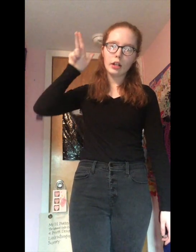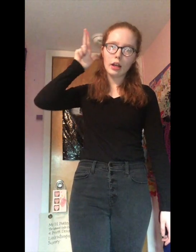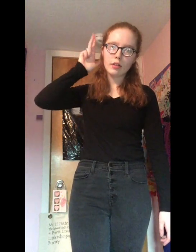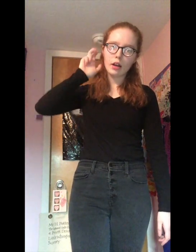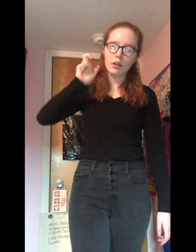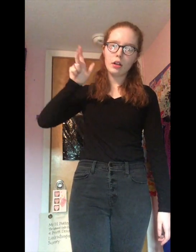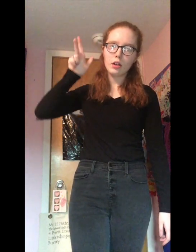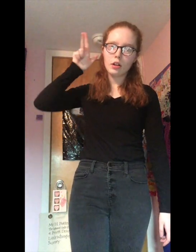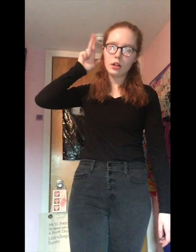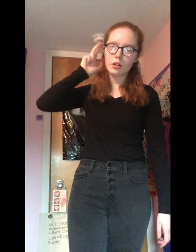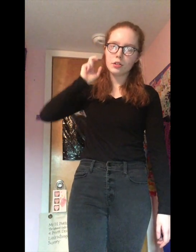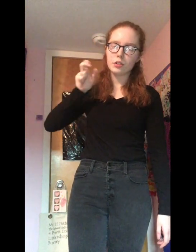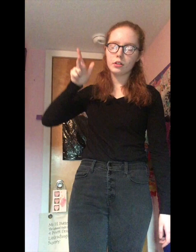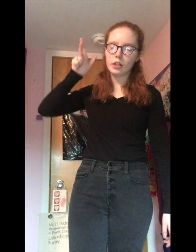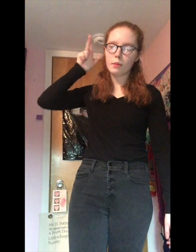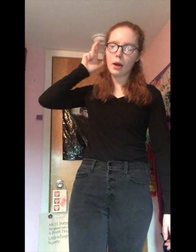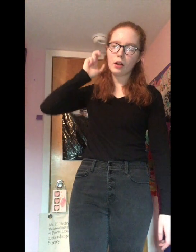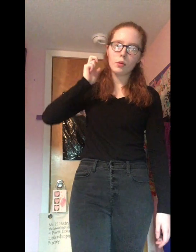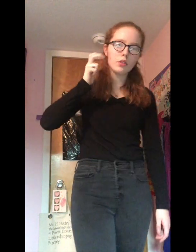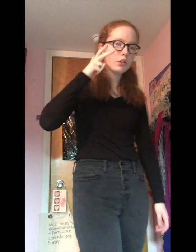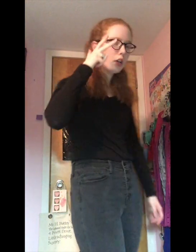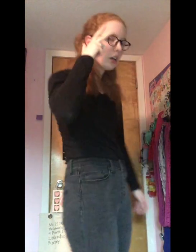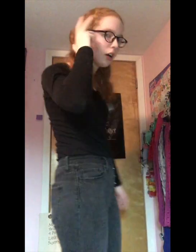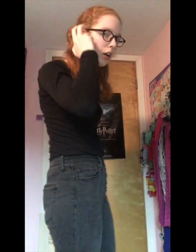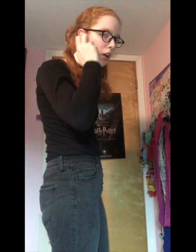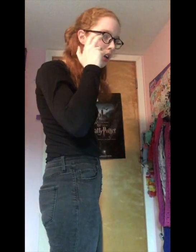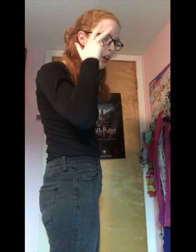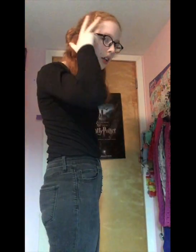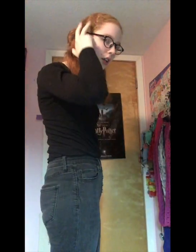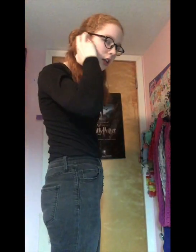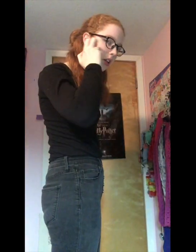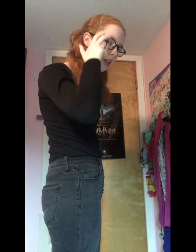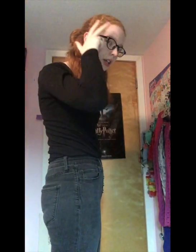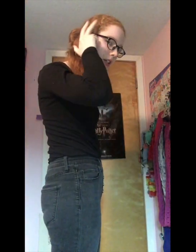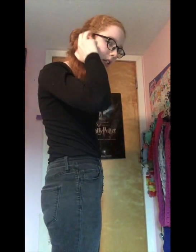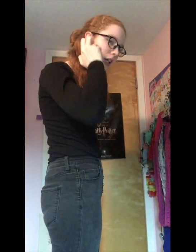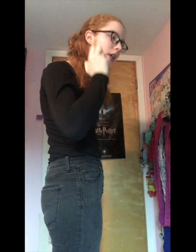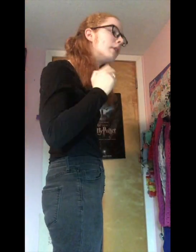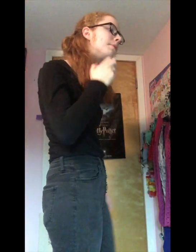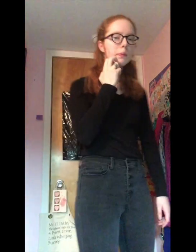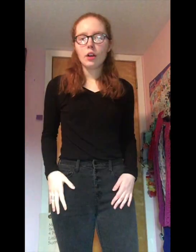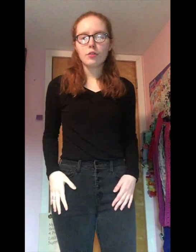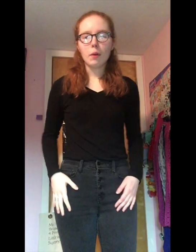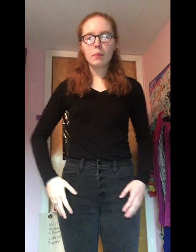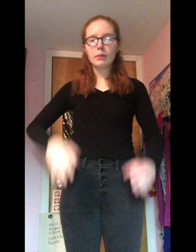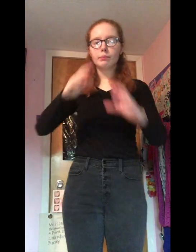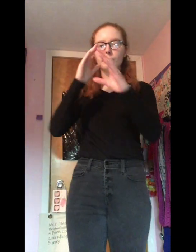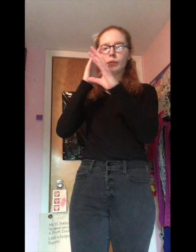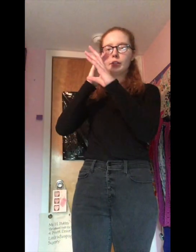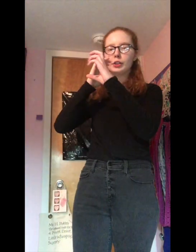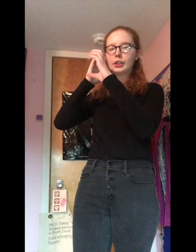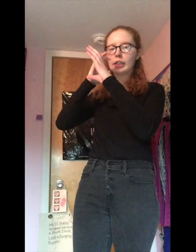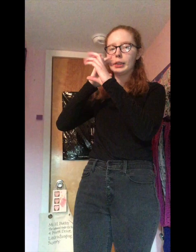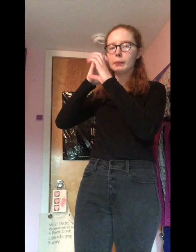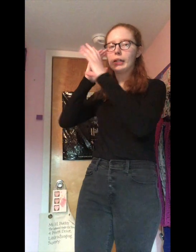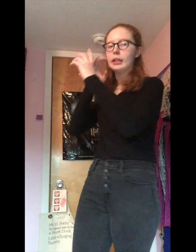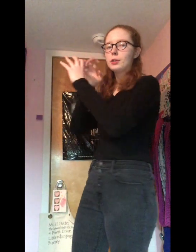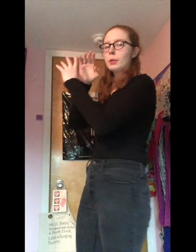that sound into your ear, circling it back towards your ear. Listen. Trumpet. It's just like you're playing a